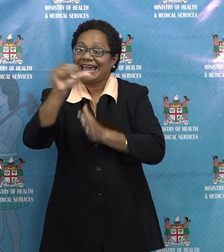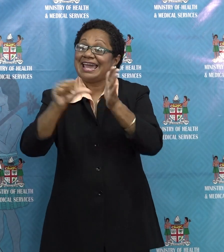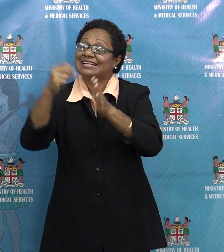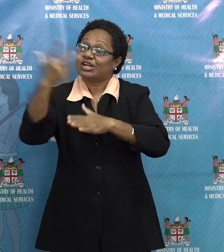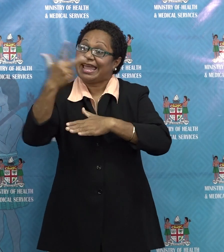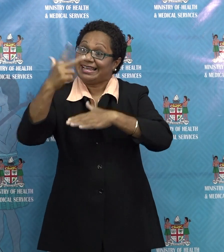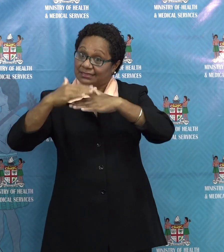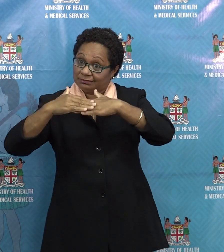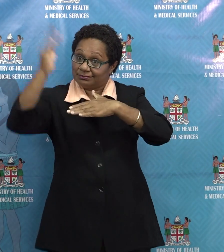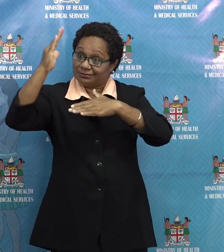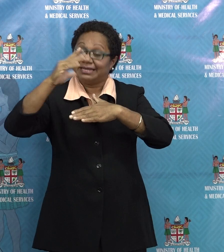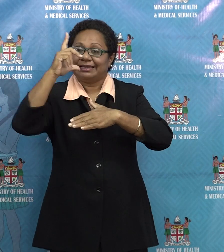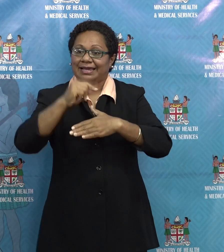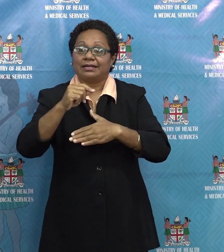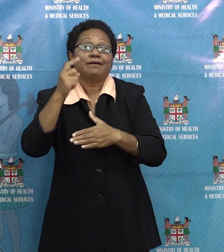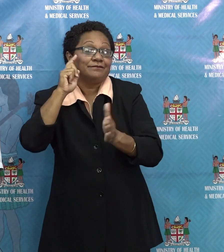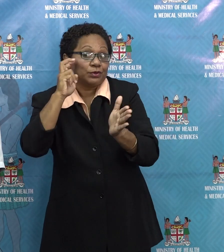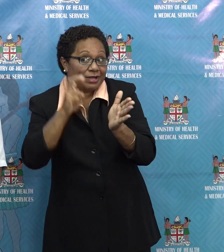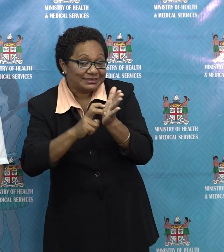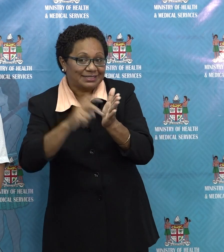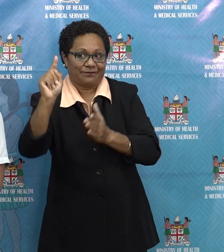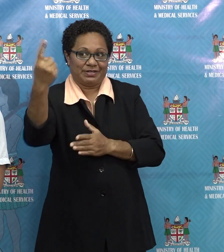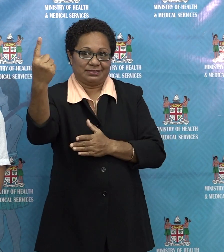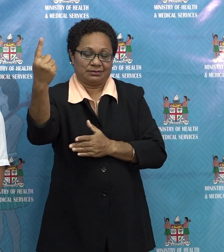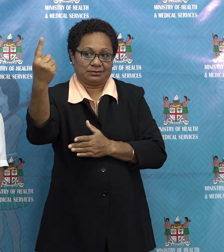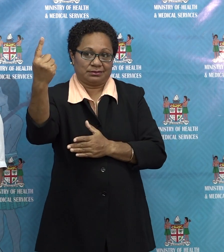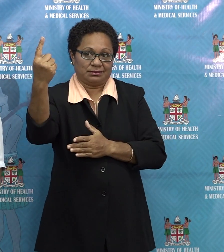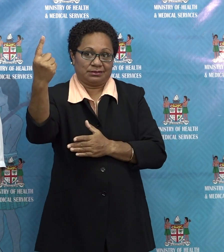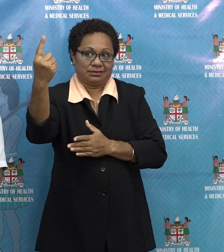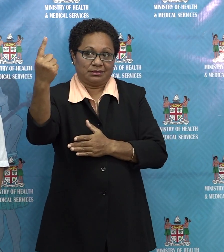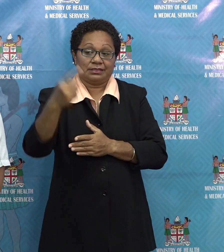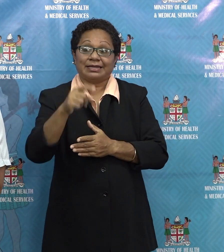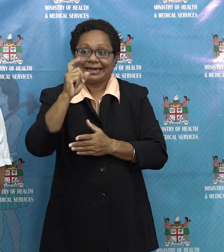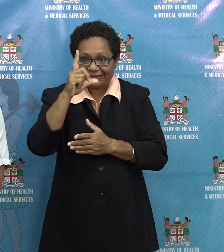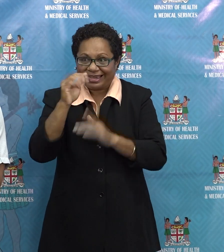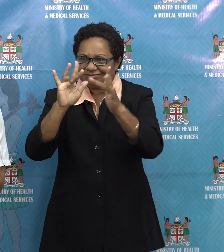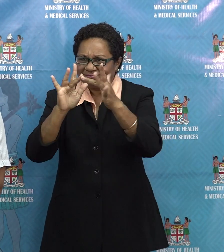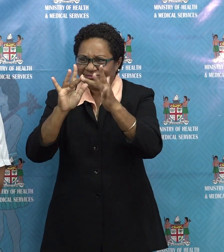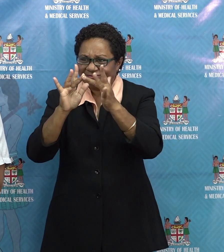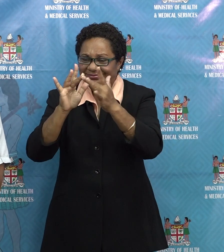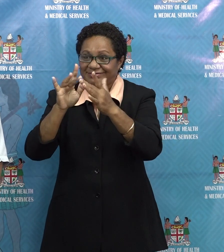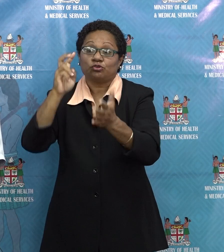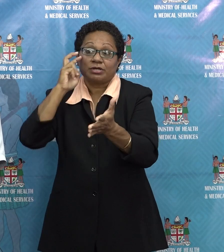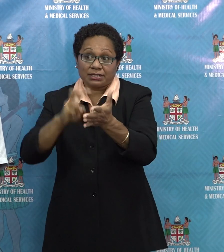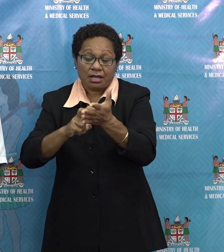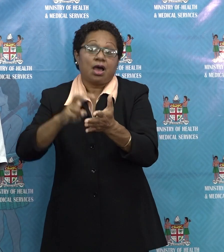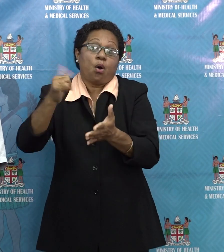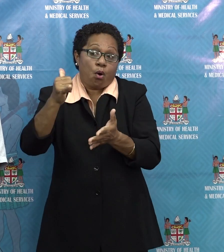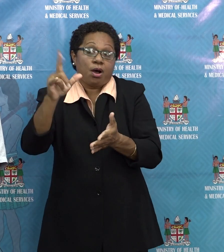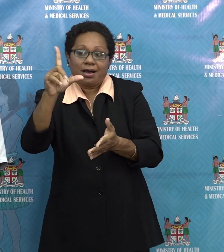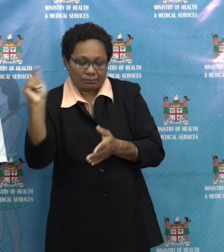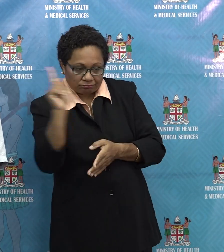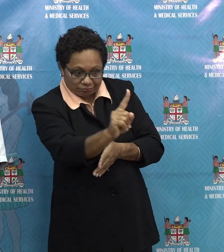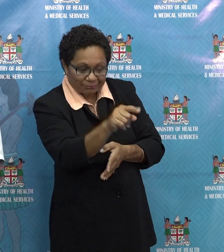absolutely. We just need to get them registered, and if you cannot be registered online, there is the option of face-to-face